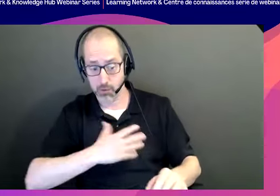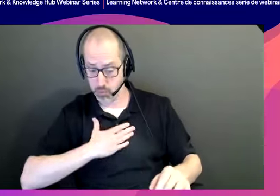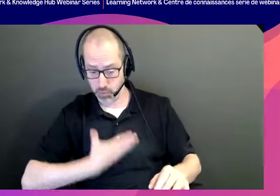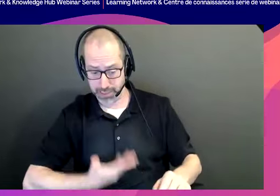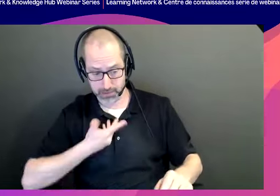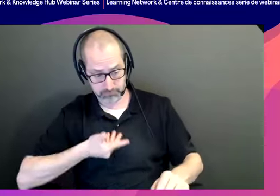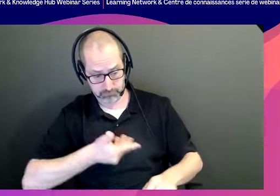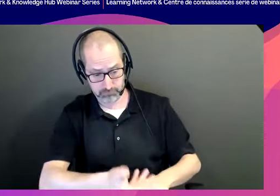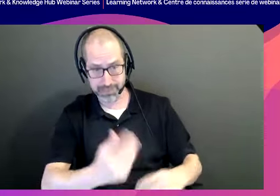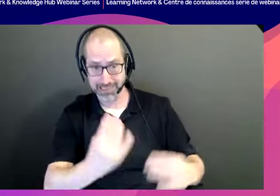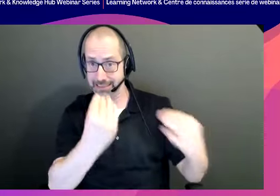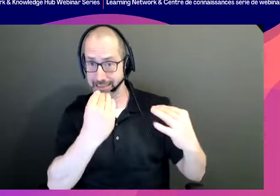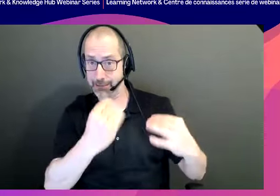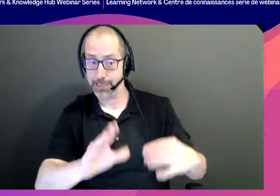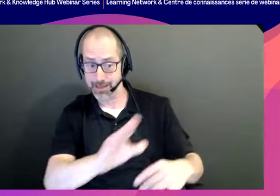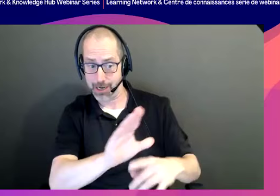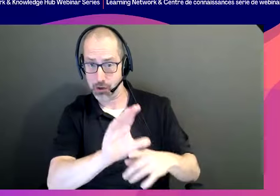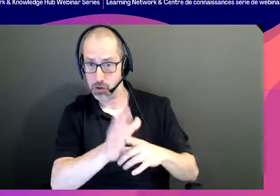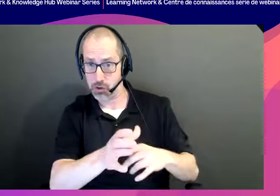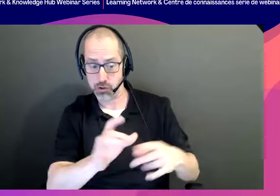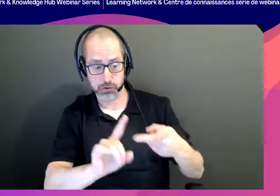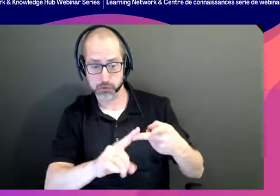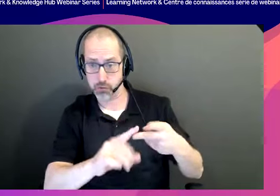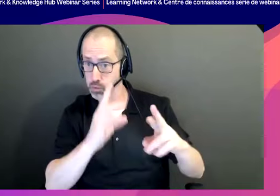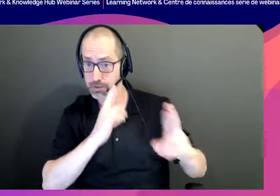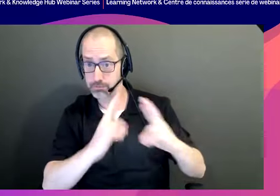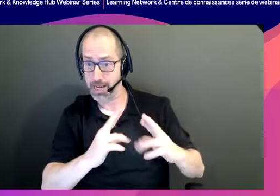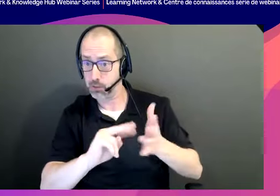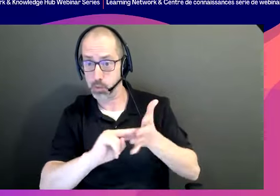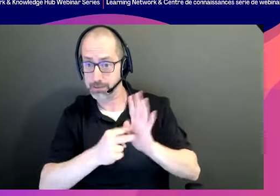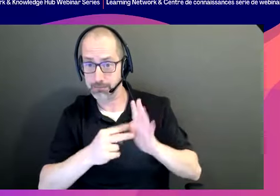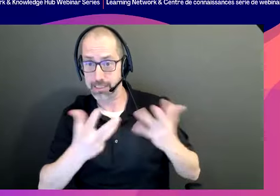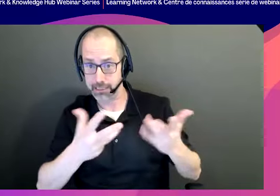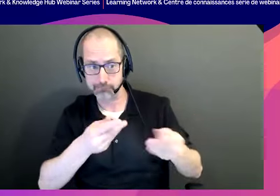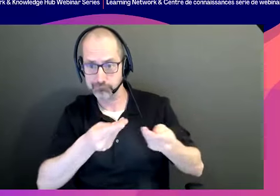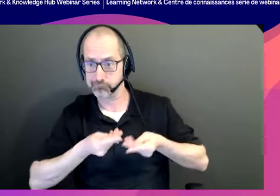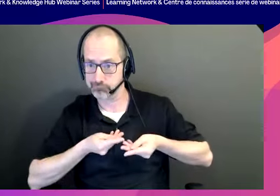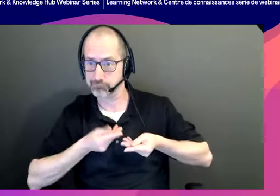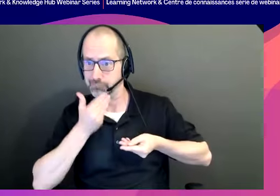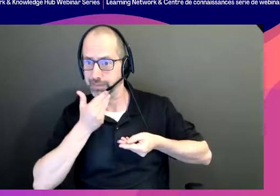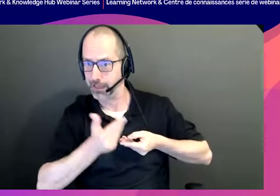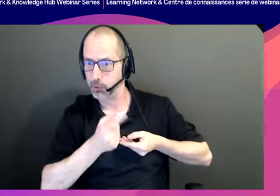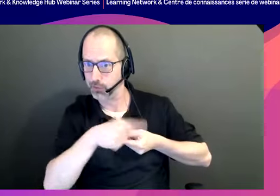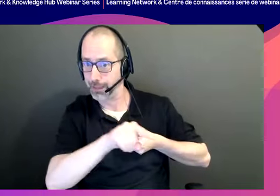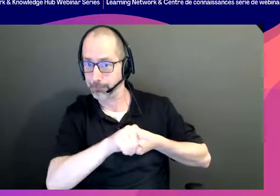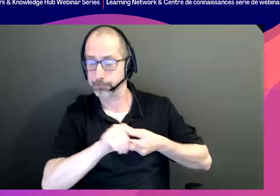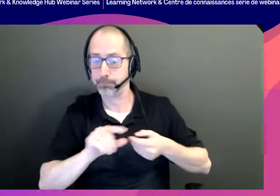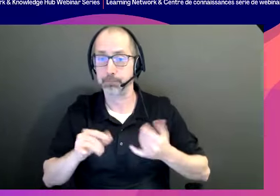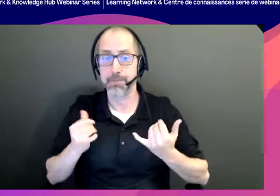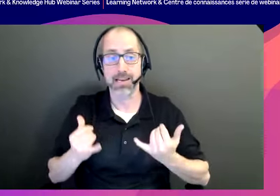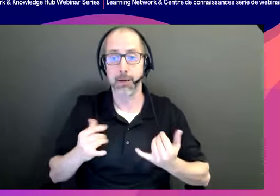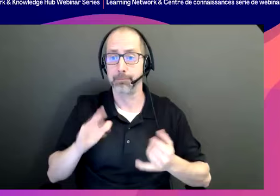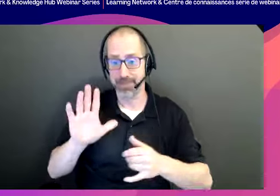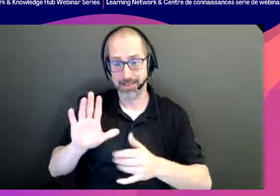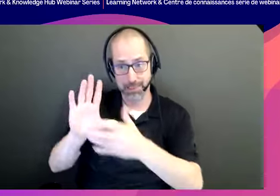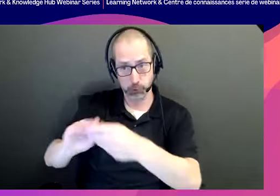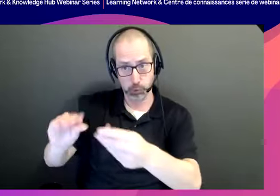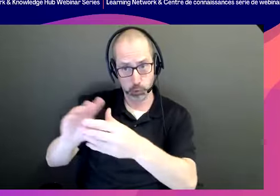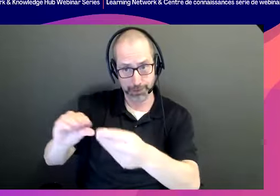the meaning of respect. So as far as our scenario goes, as Carrie was